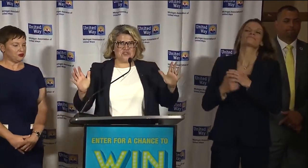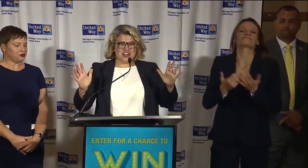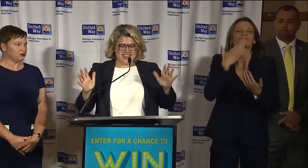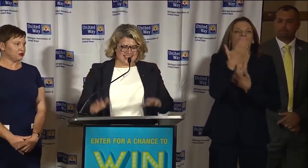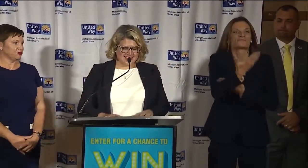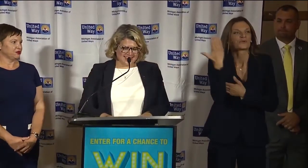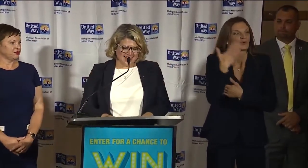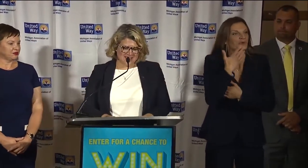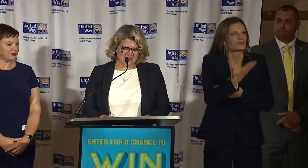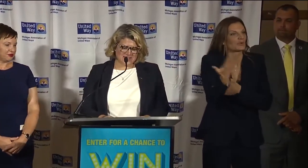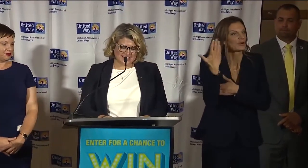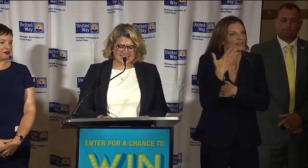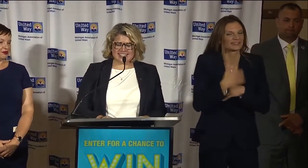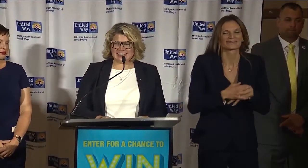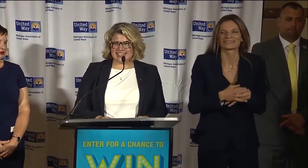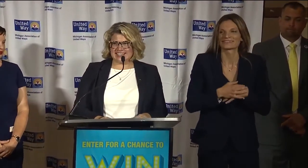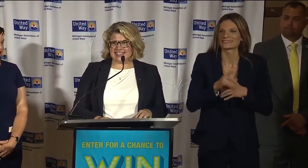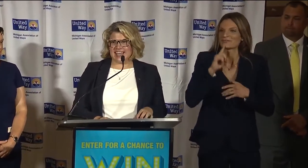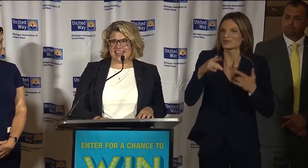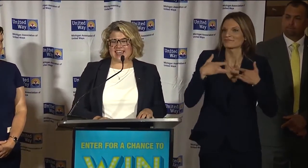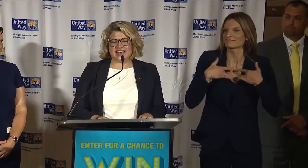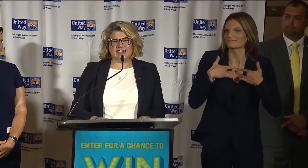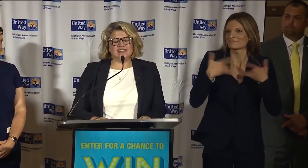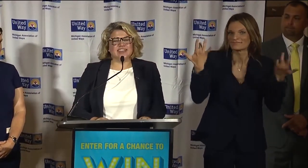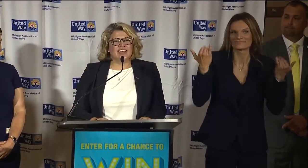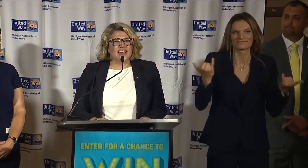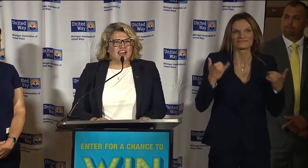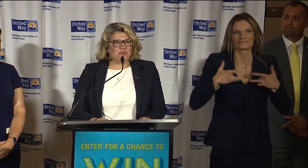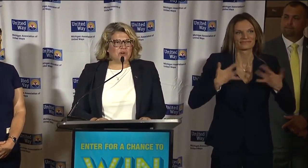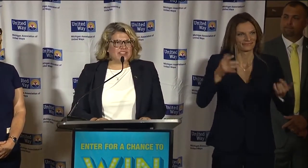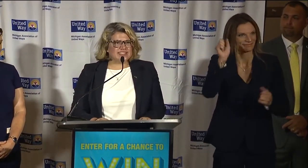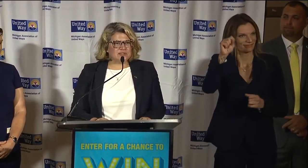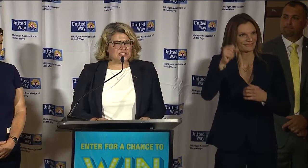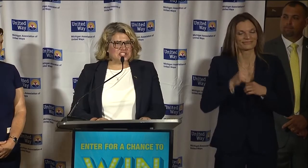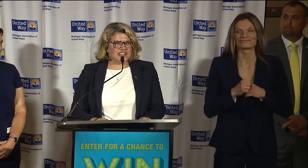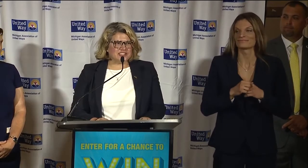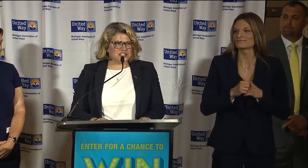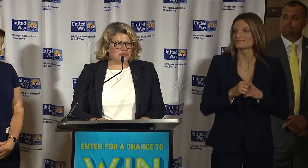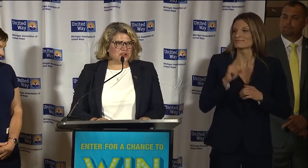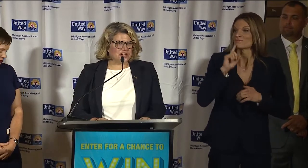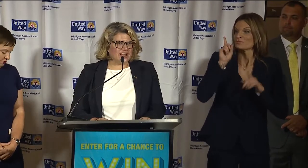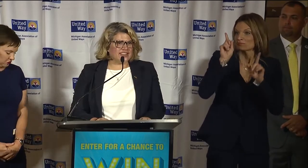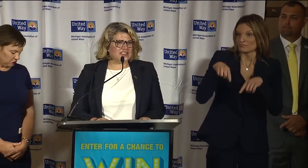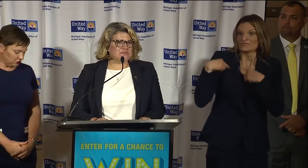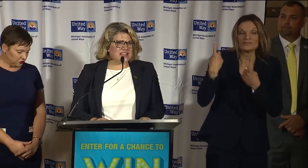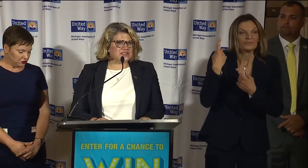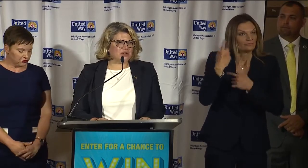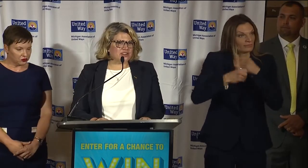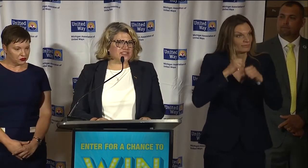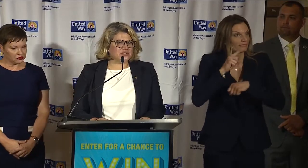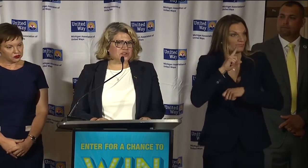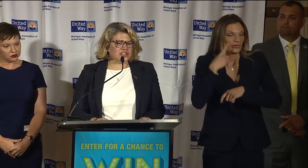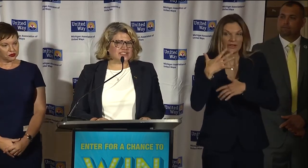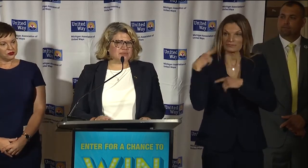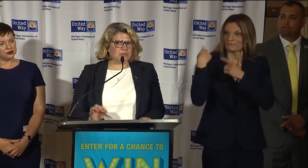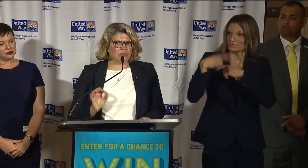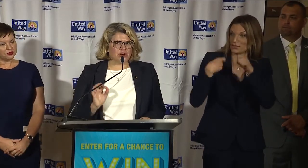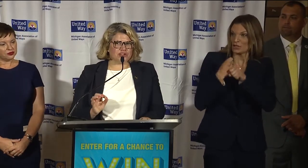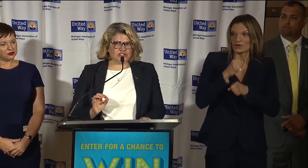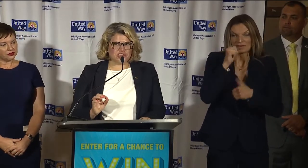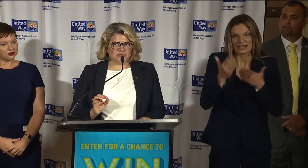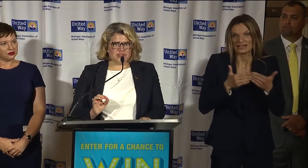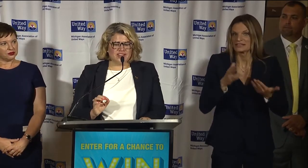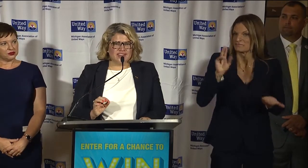Good morning. It is an exciting day, and while this has been challenging work, I think the best part of this work, it's